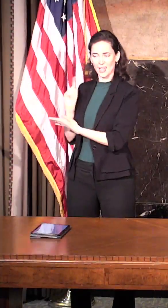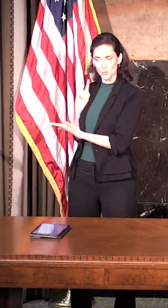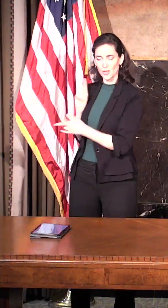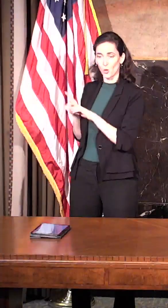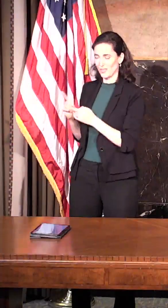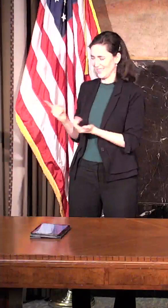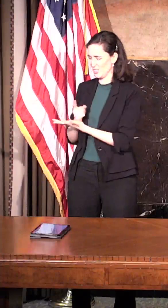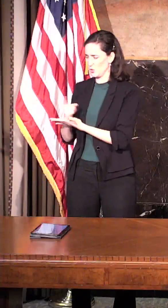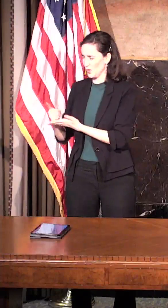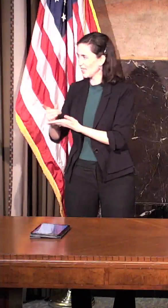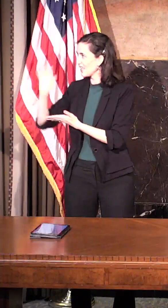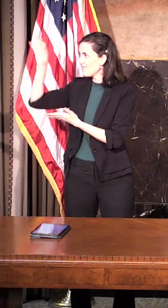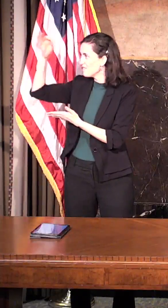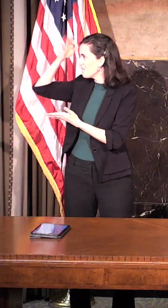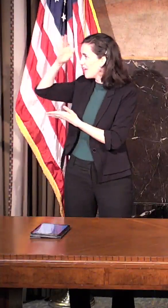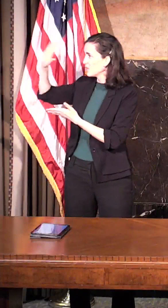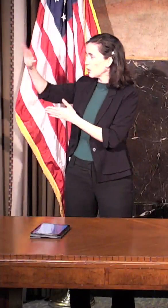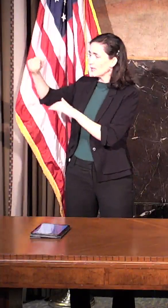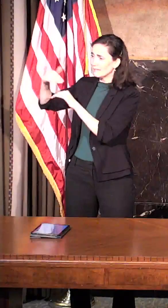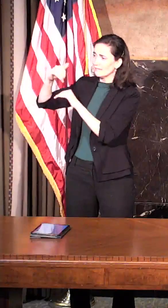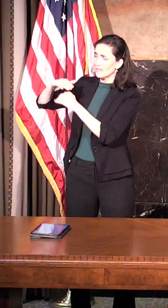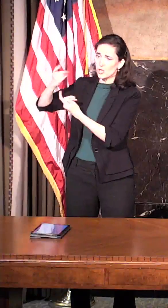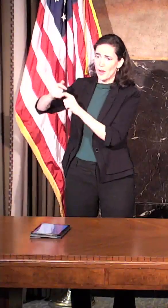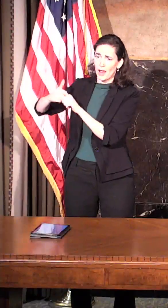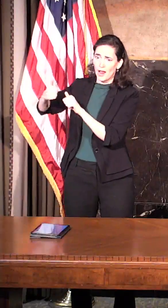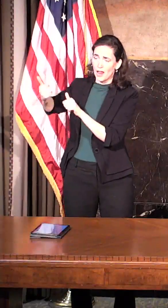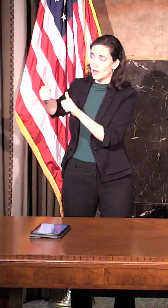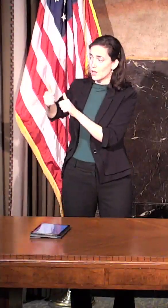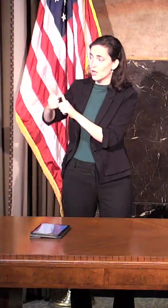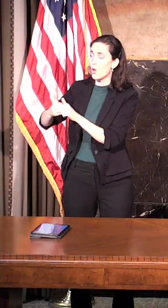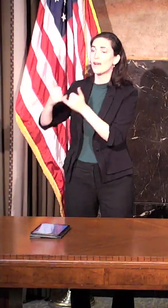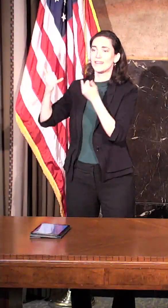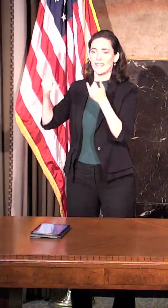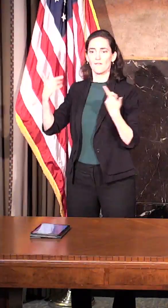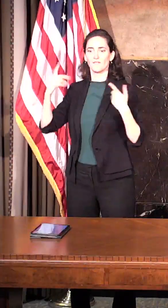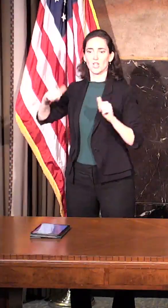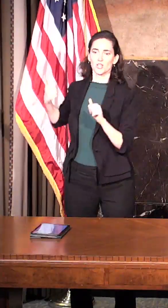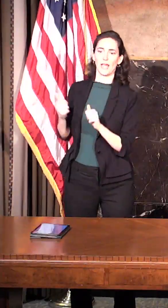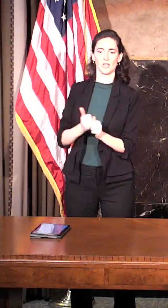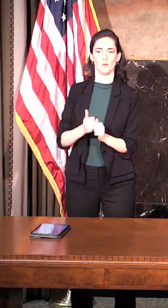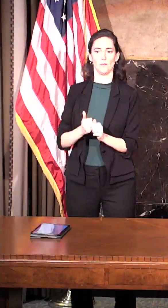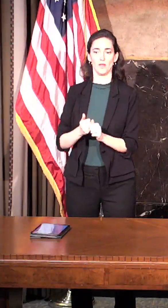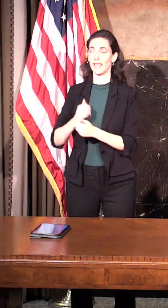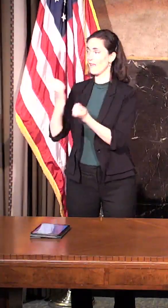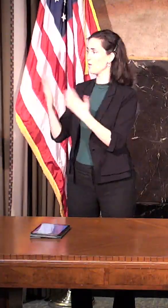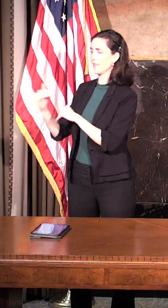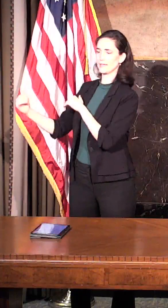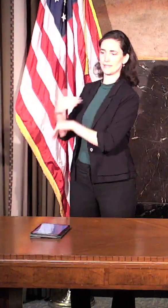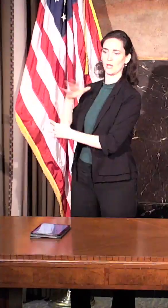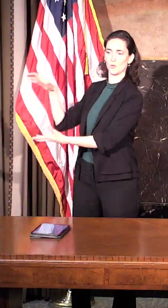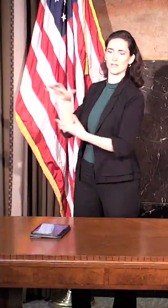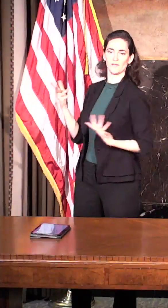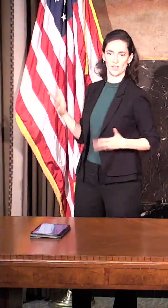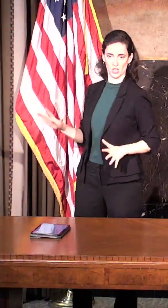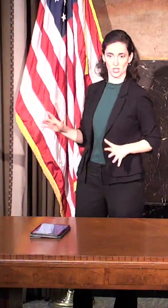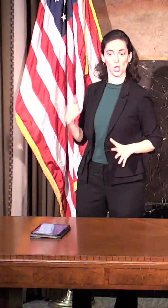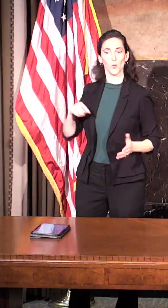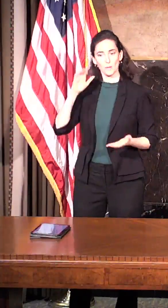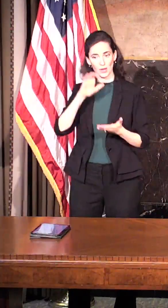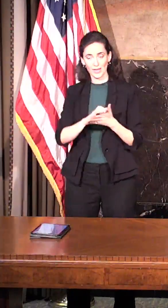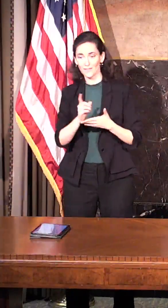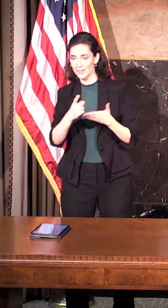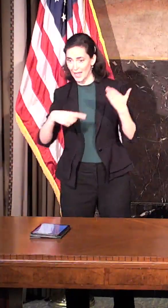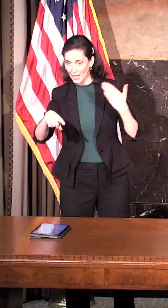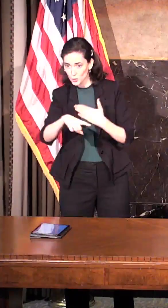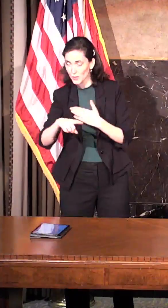because the feds were catching up their deliveries, is now in state right now. So, and we believe going forward next week, the delivery is going to happen